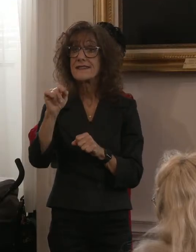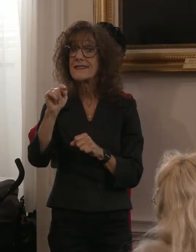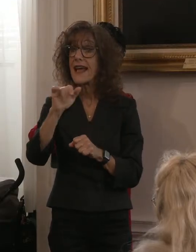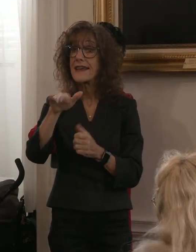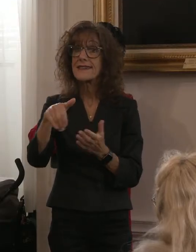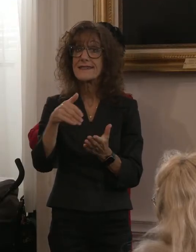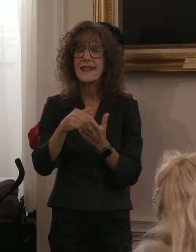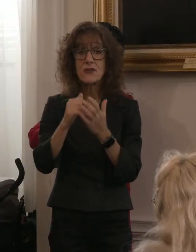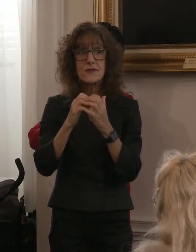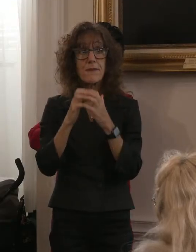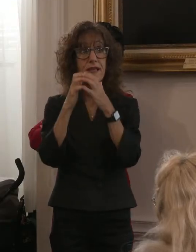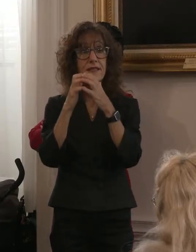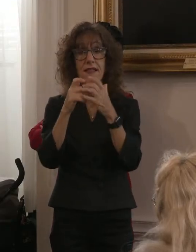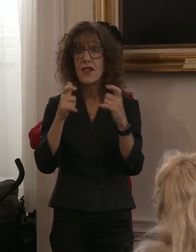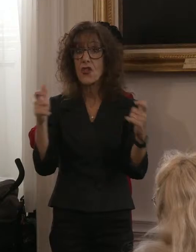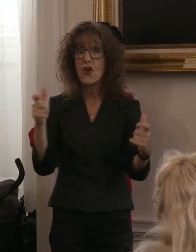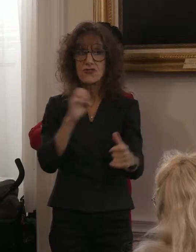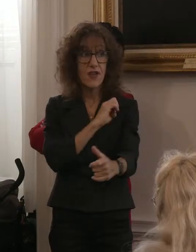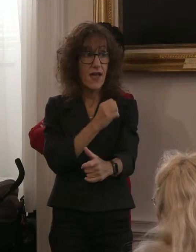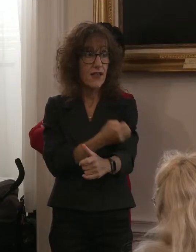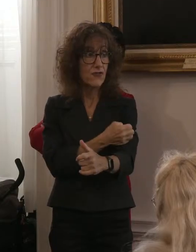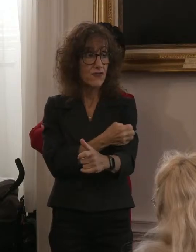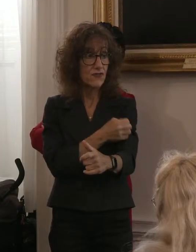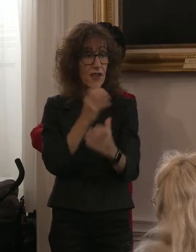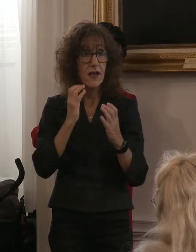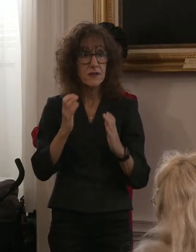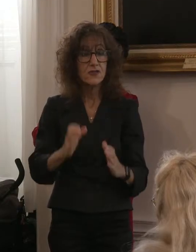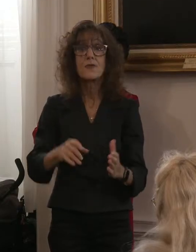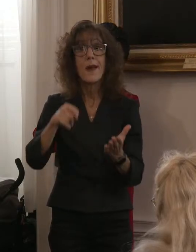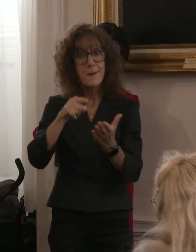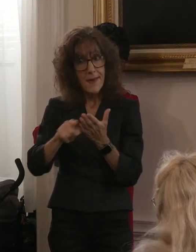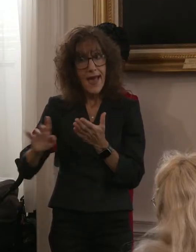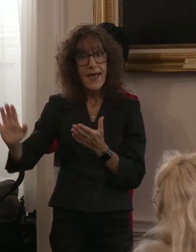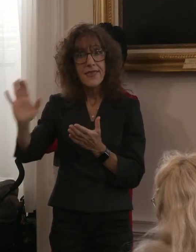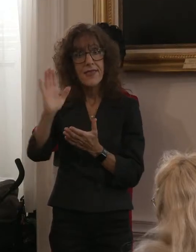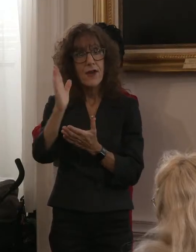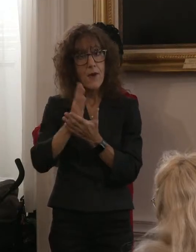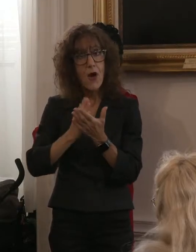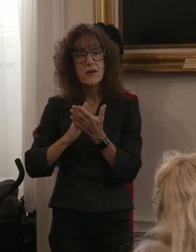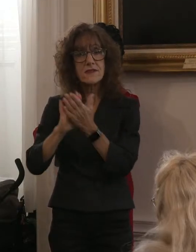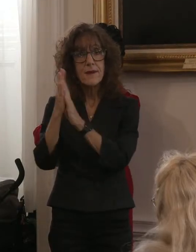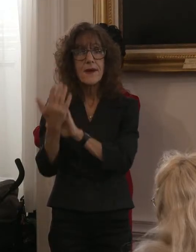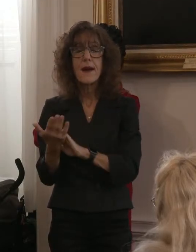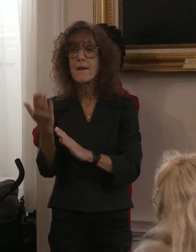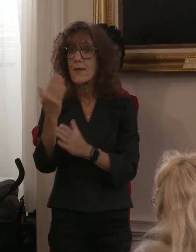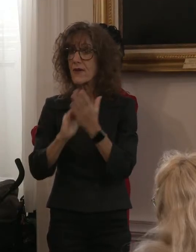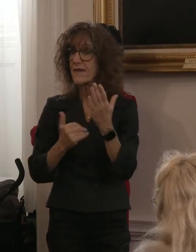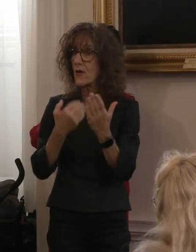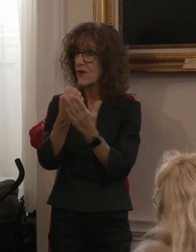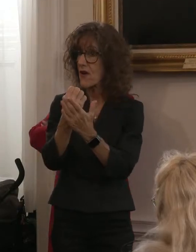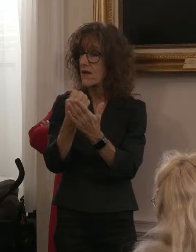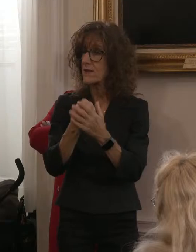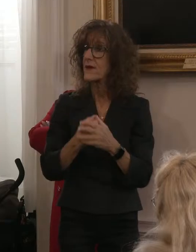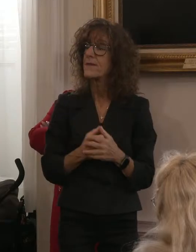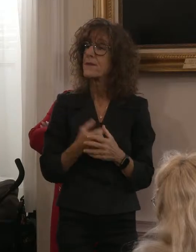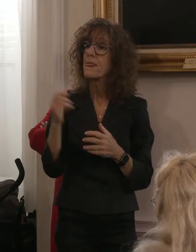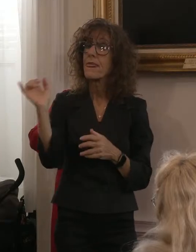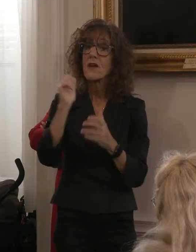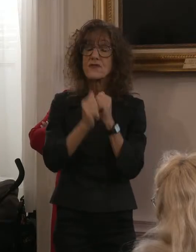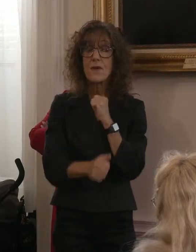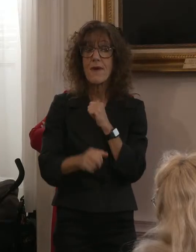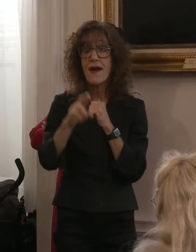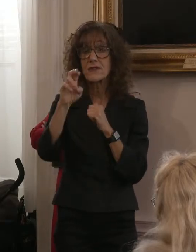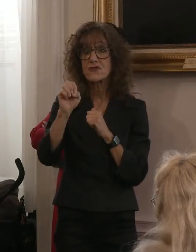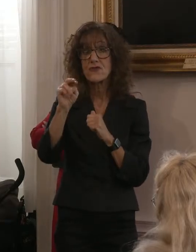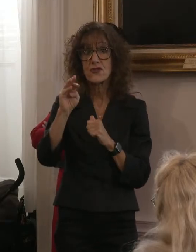being built and these large energy consumers, that they pay their fair share as they become a part of our economy. We also passed the Renewable